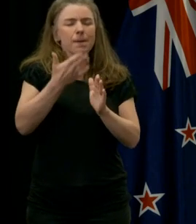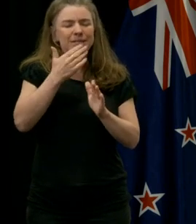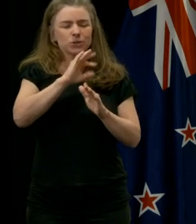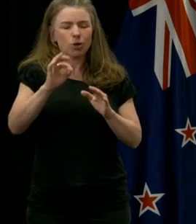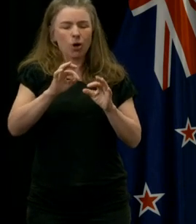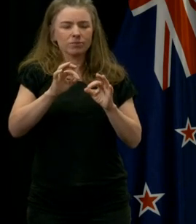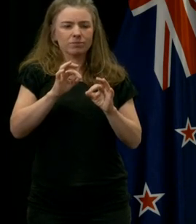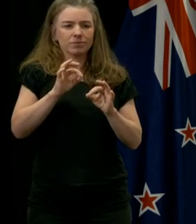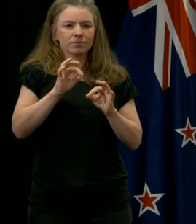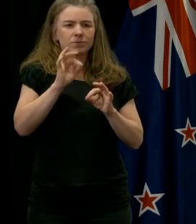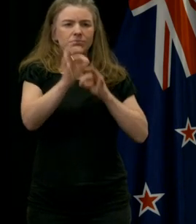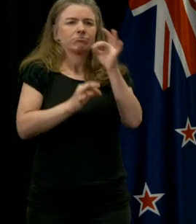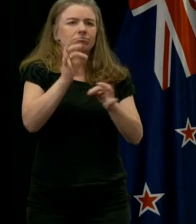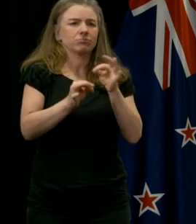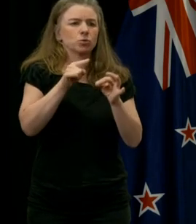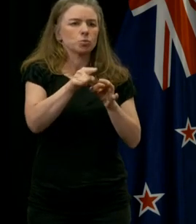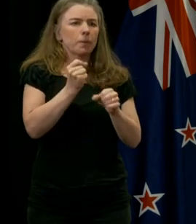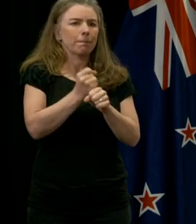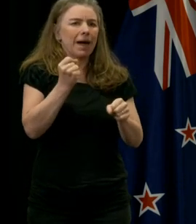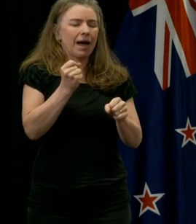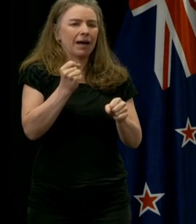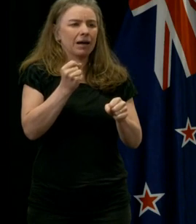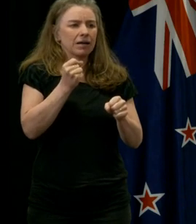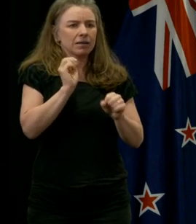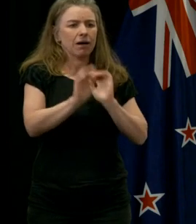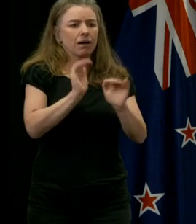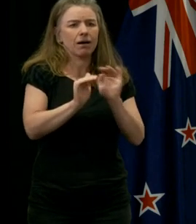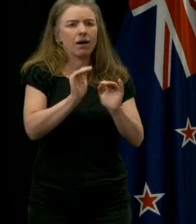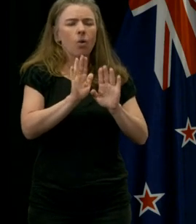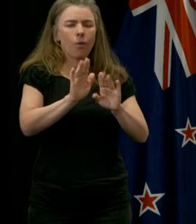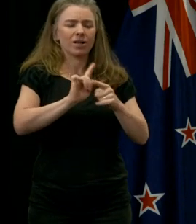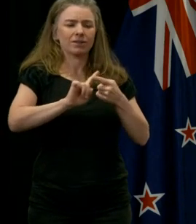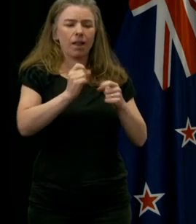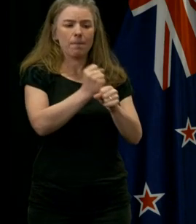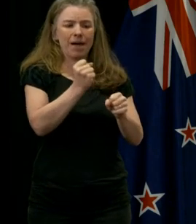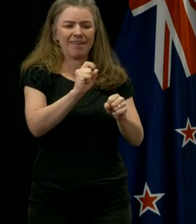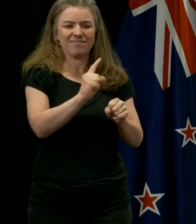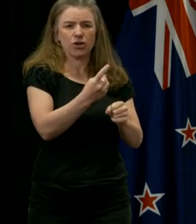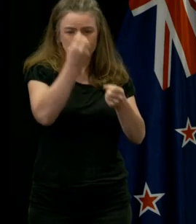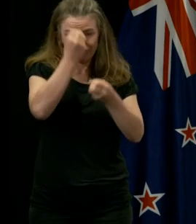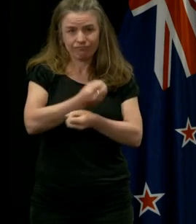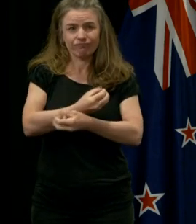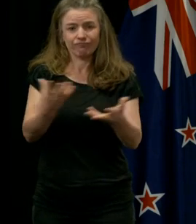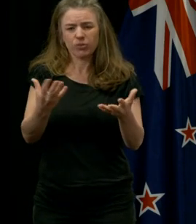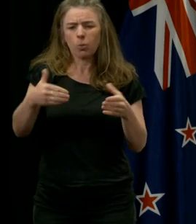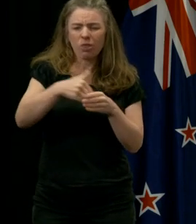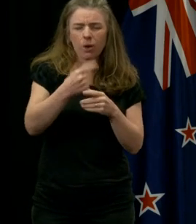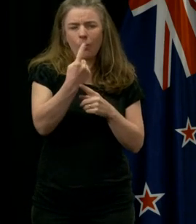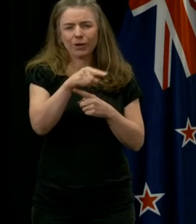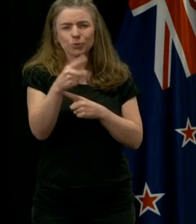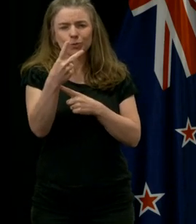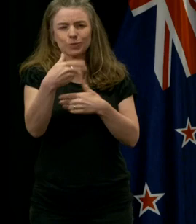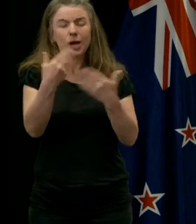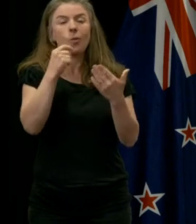with applications or queries until the banks themselves have released those details, and it will be within the next 1 or 2